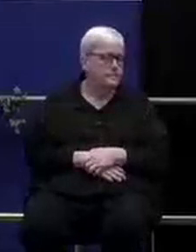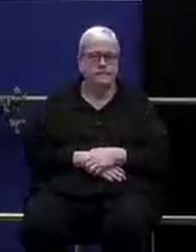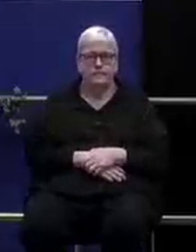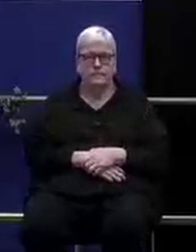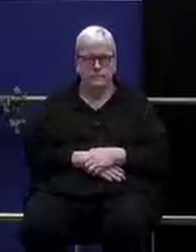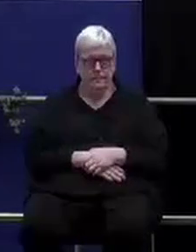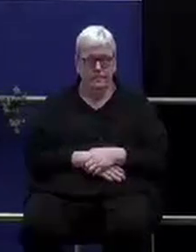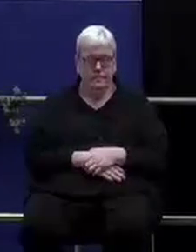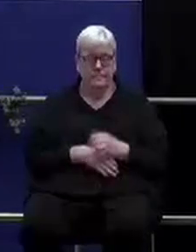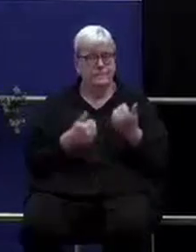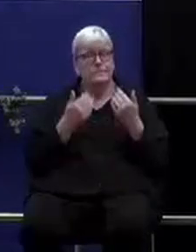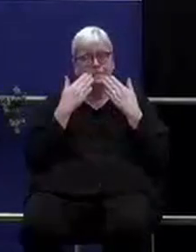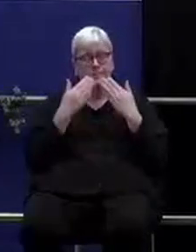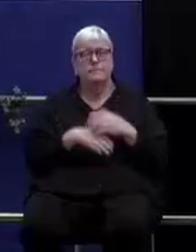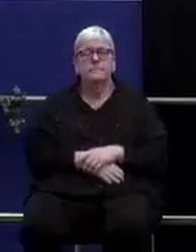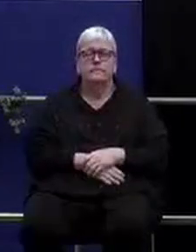Thank you very much for that.